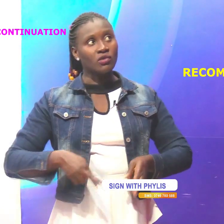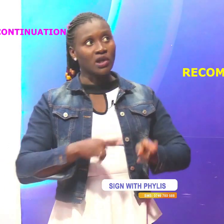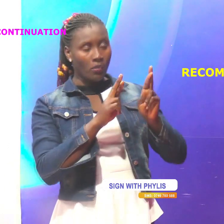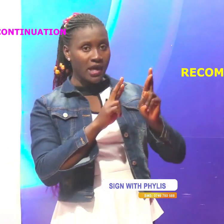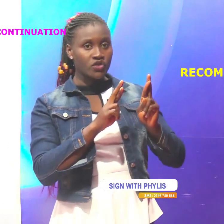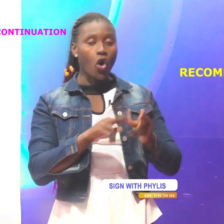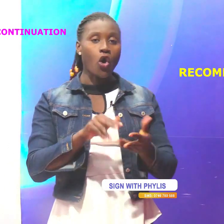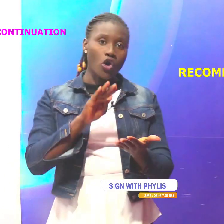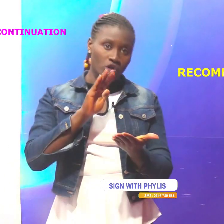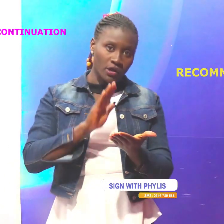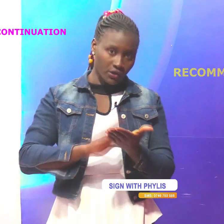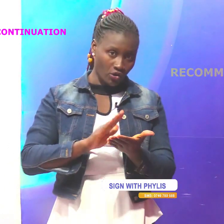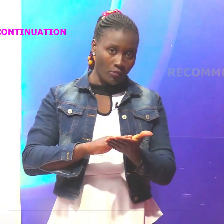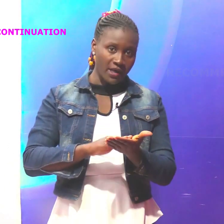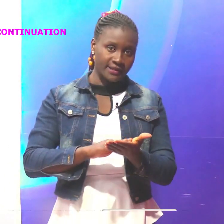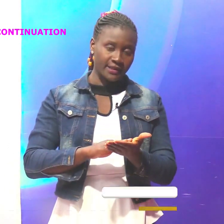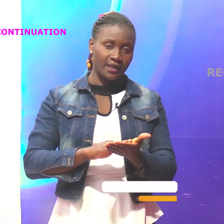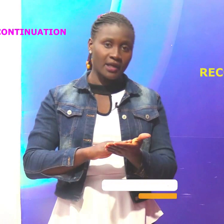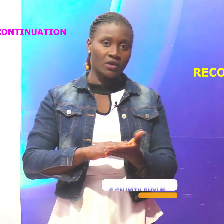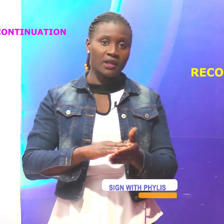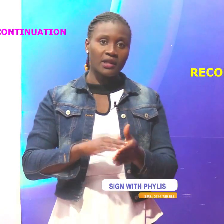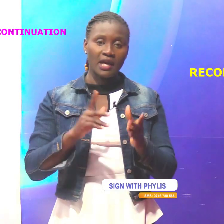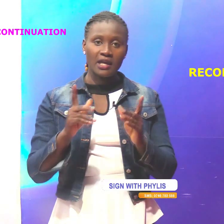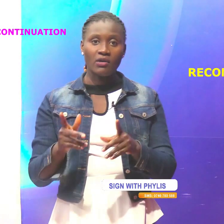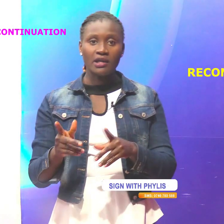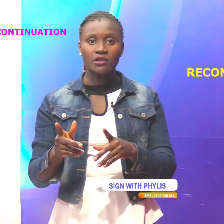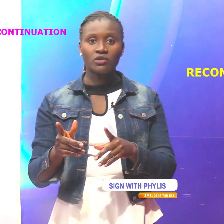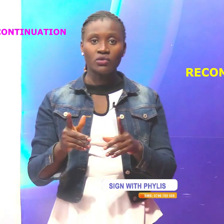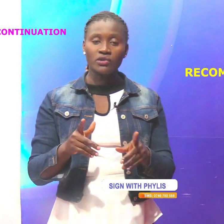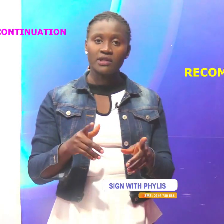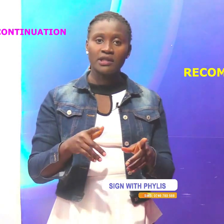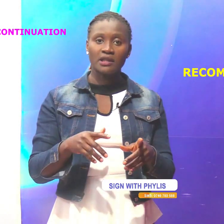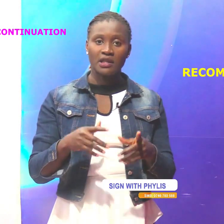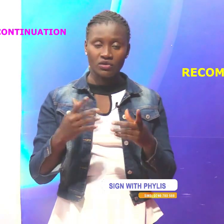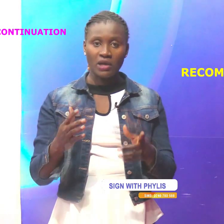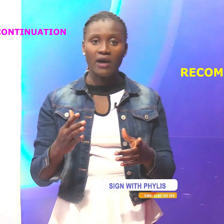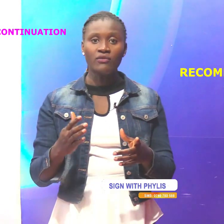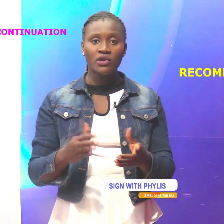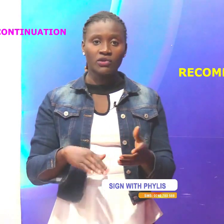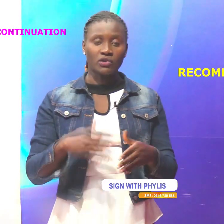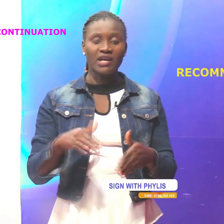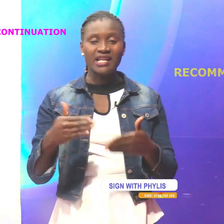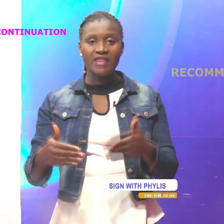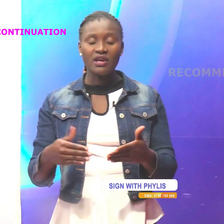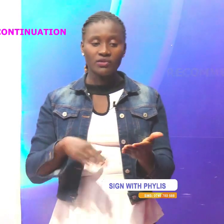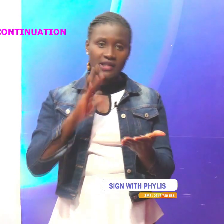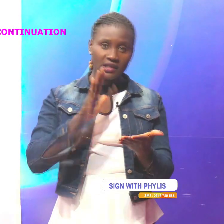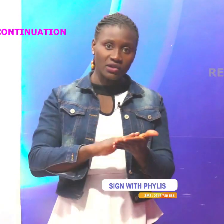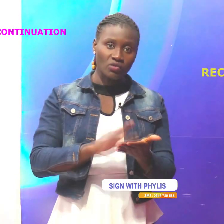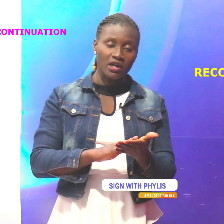recommend or recommend. The either one that you use, that you love. So you can either use this one